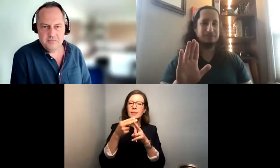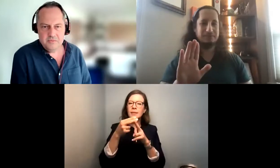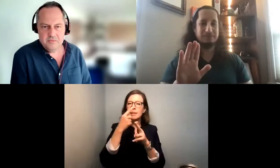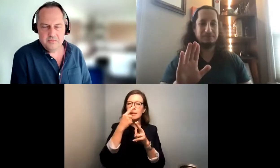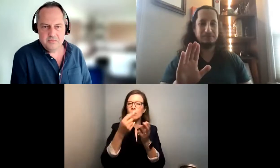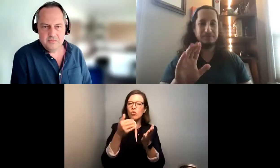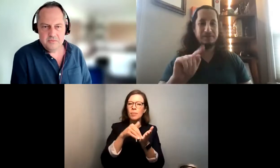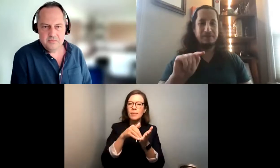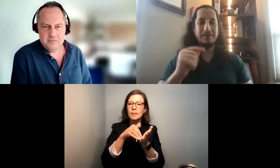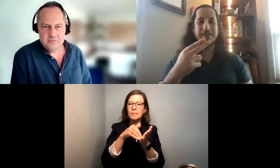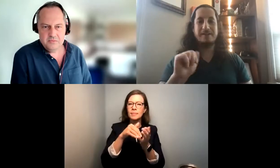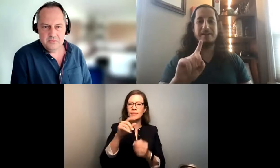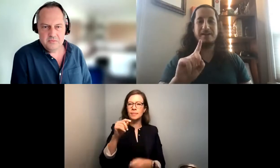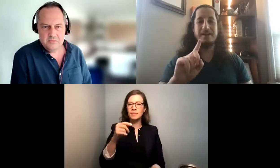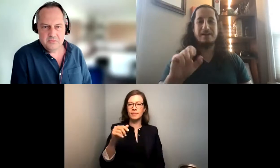group,